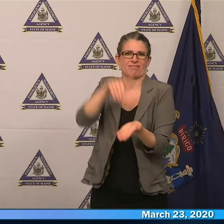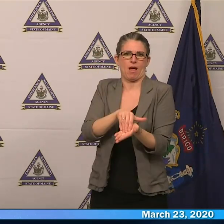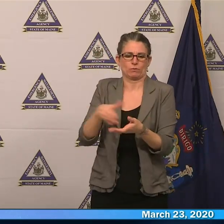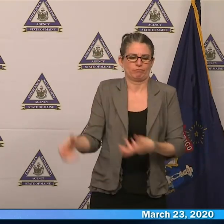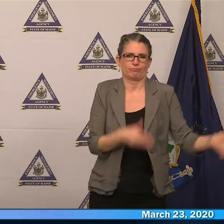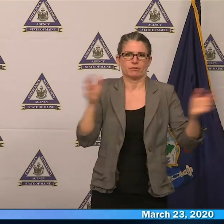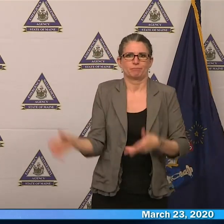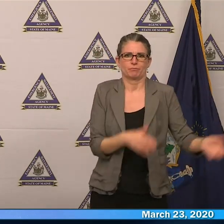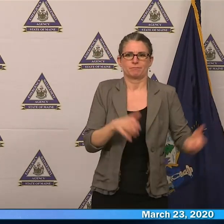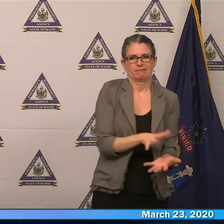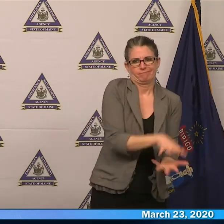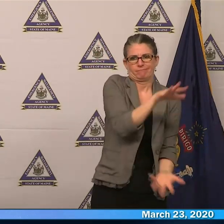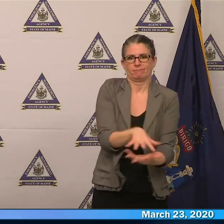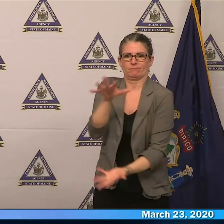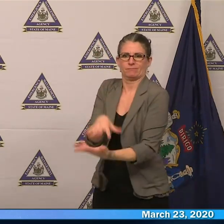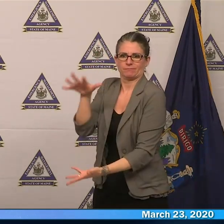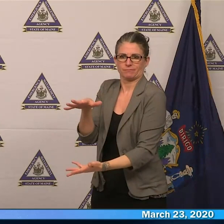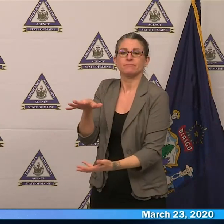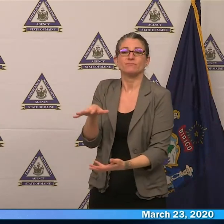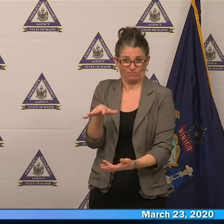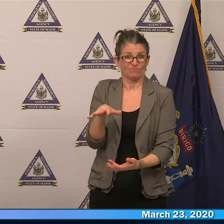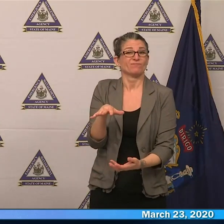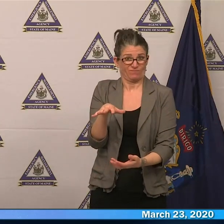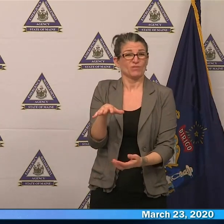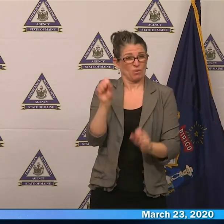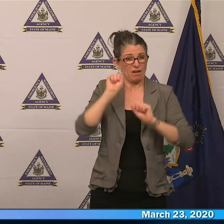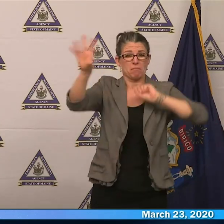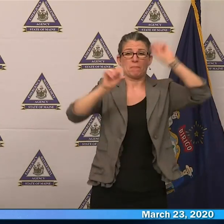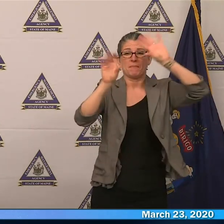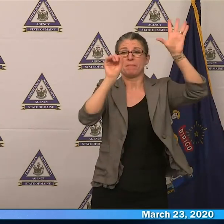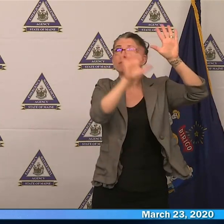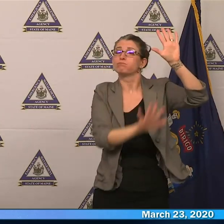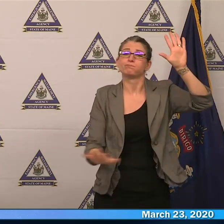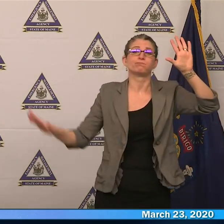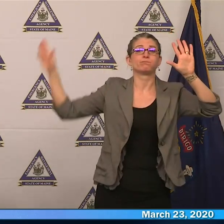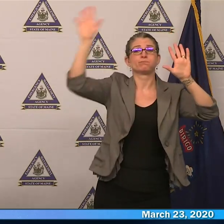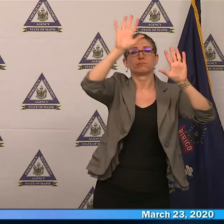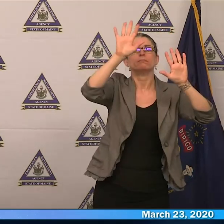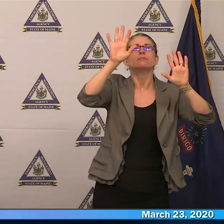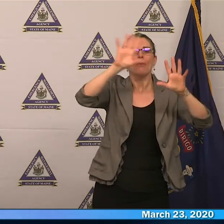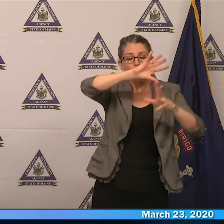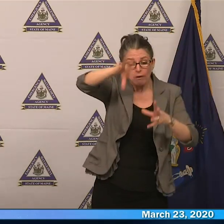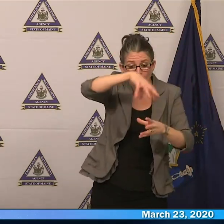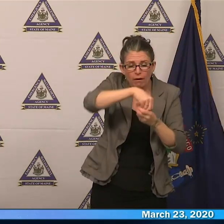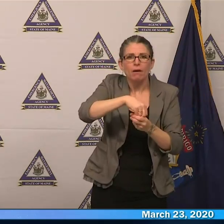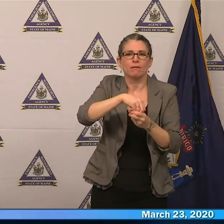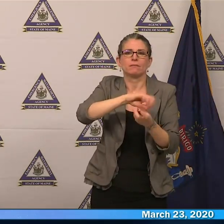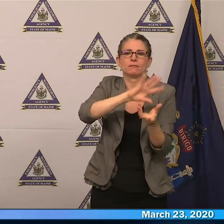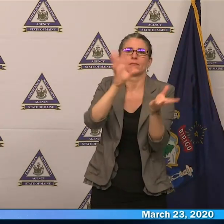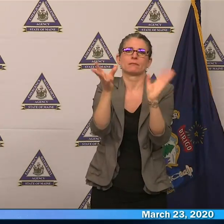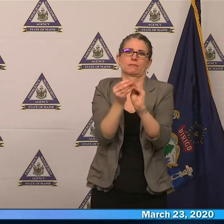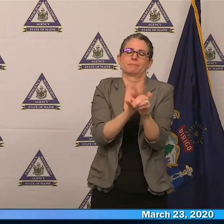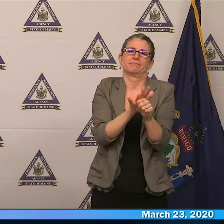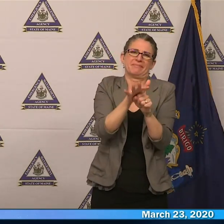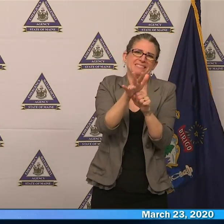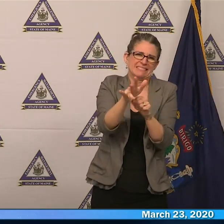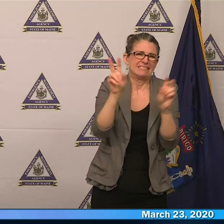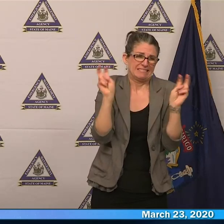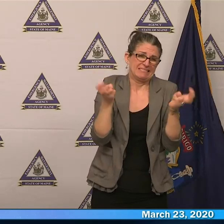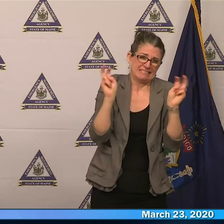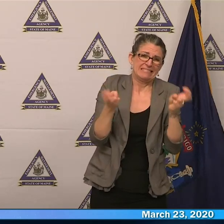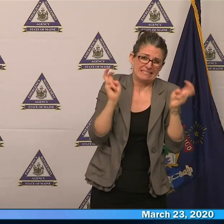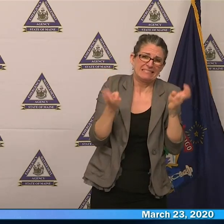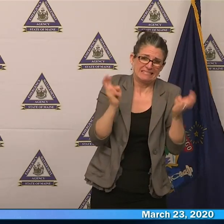again nearly 22,000 pieces of protective equipment to healthcare workers, frontline responders,